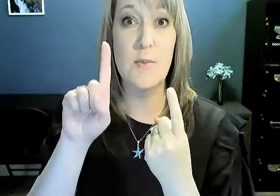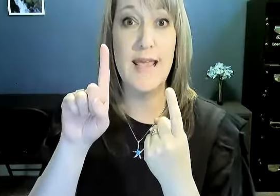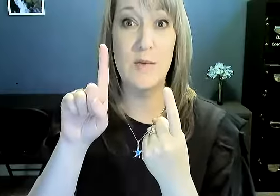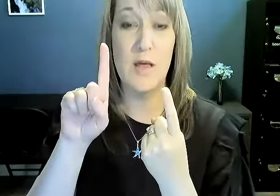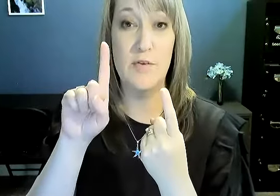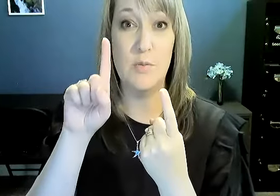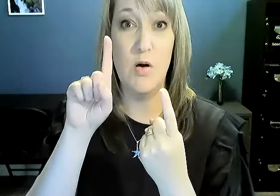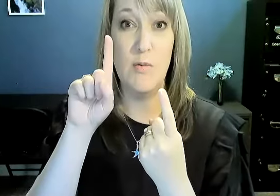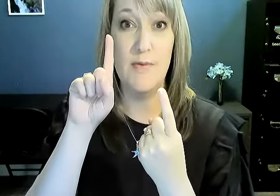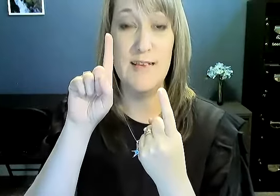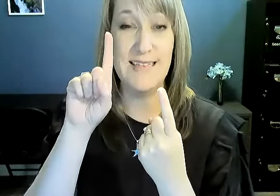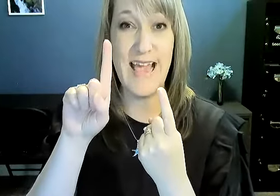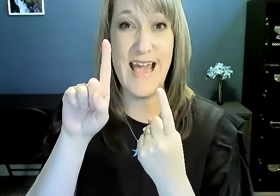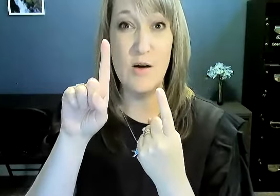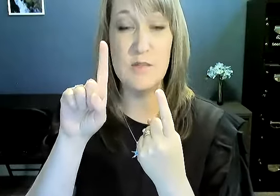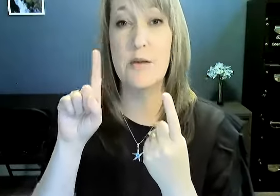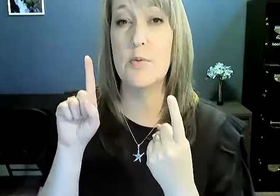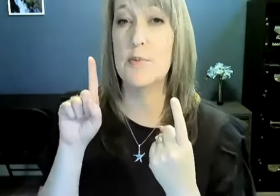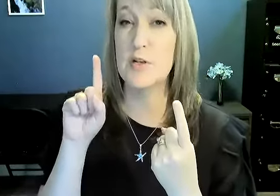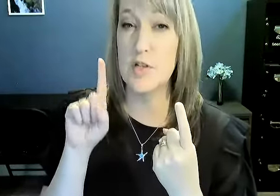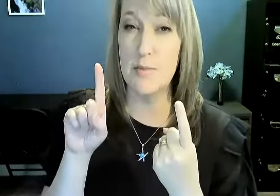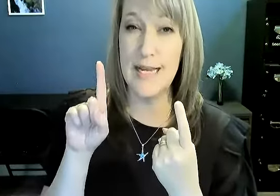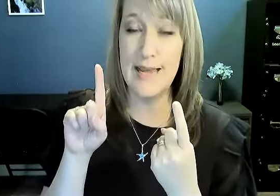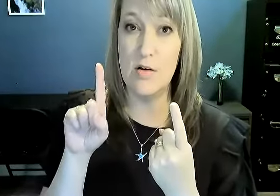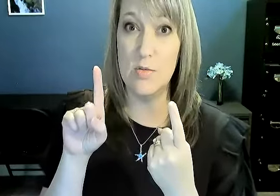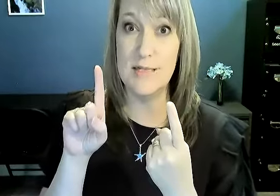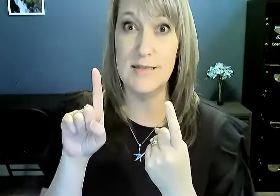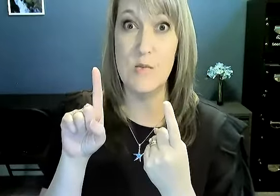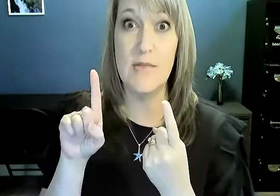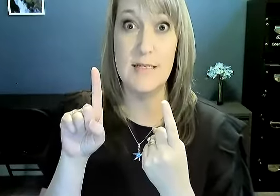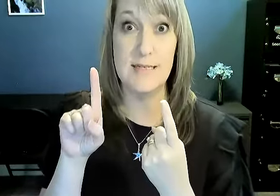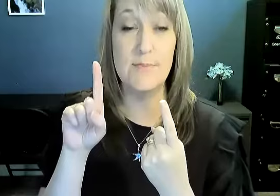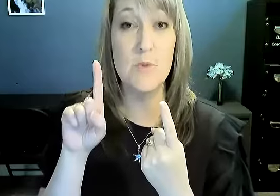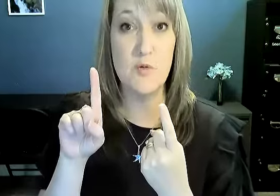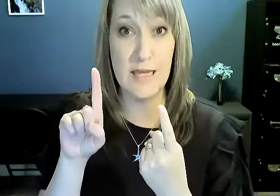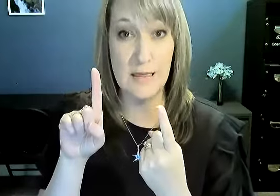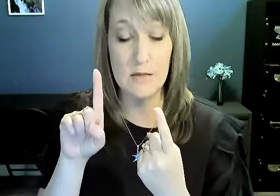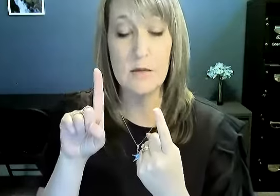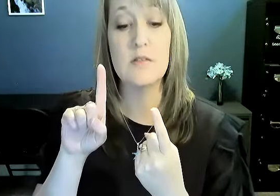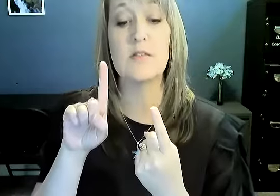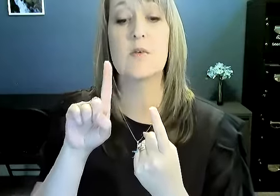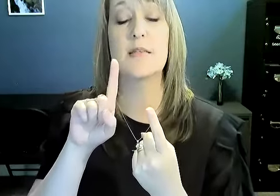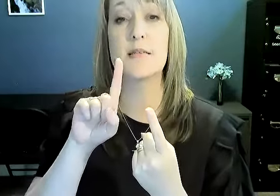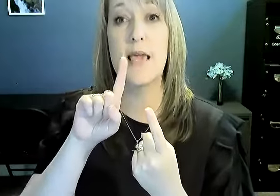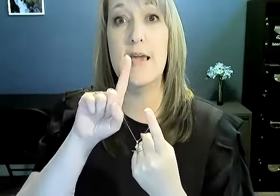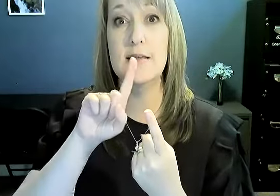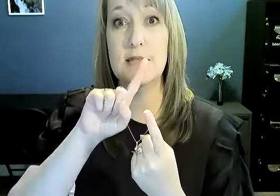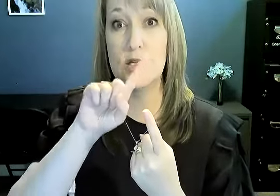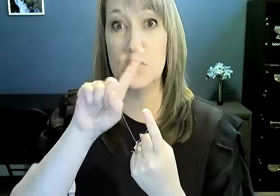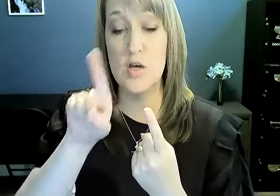hand will have your palm facing out. And remember, your dominant hand always is the one that does the moving. So in this case, your dominant